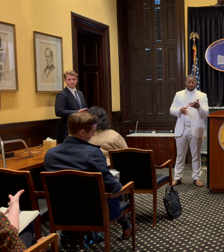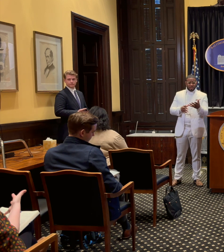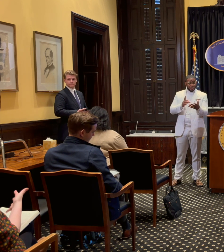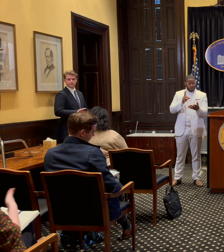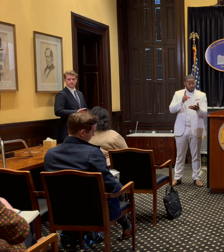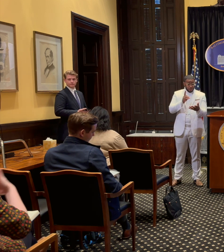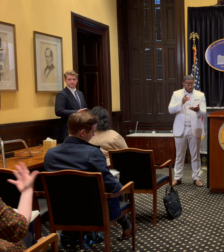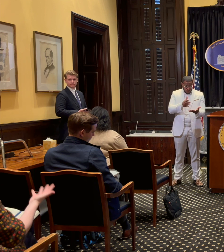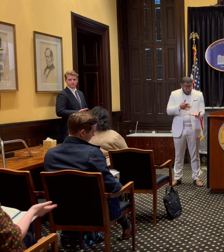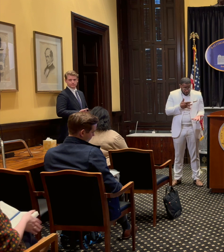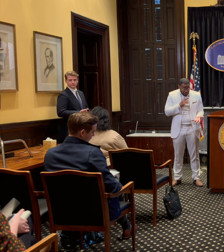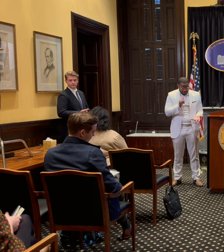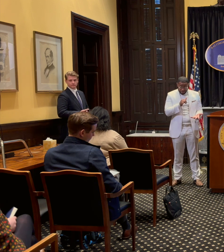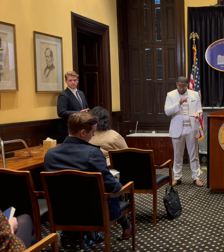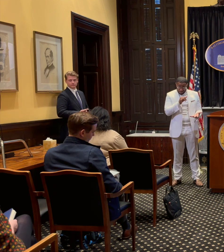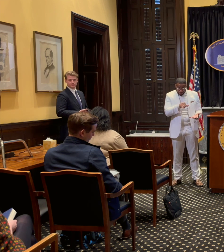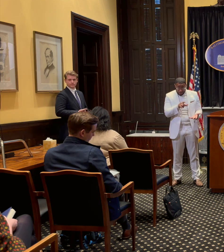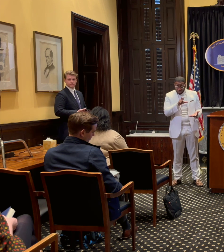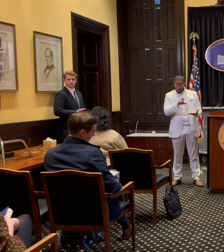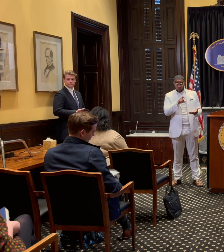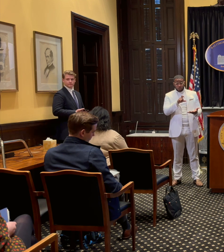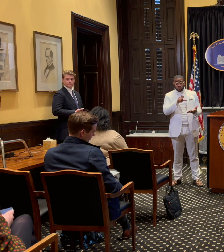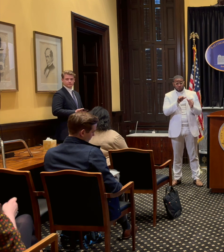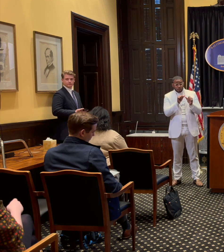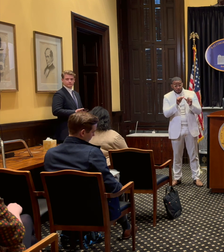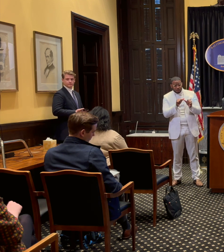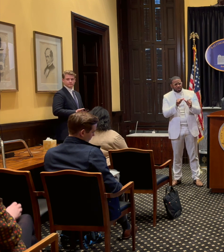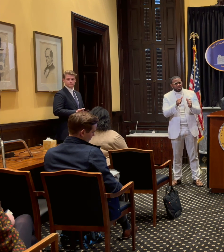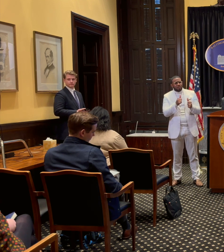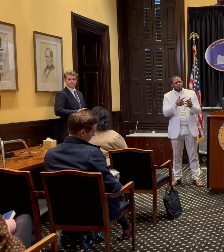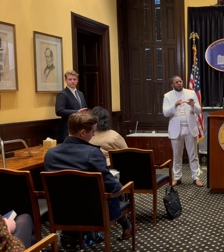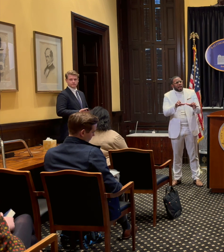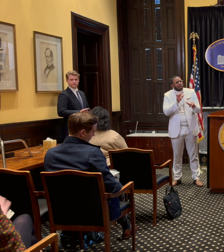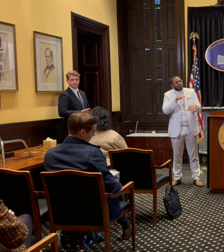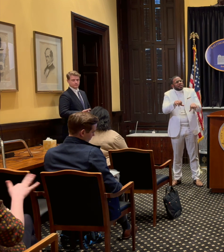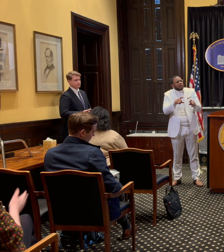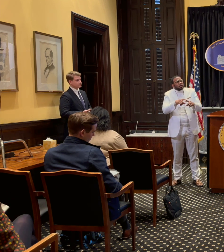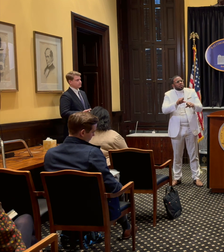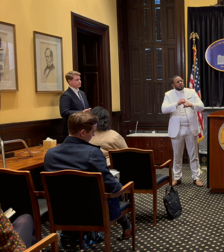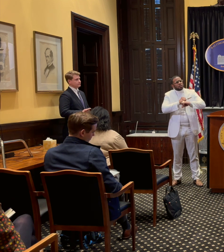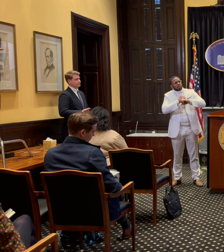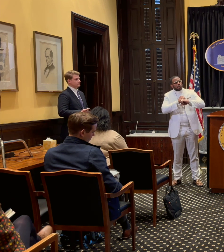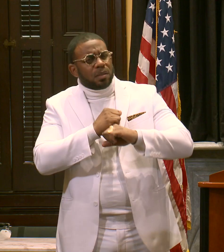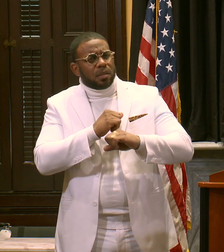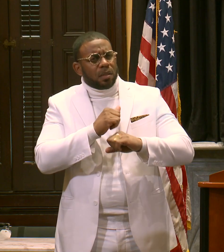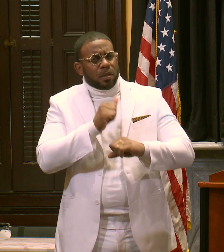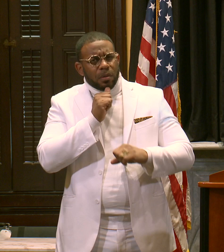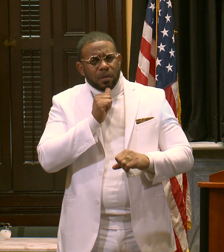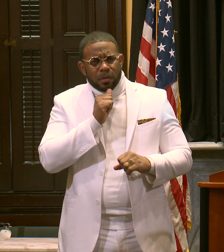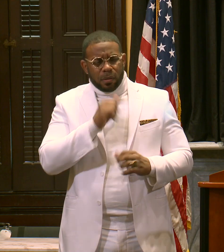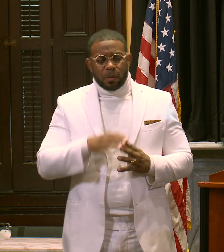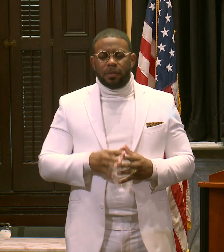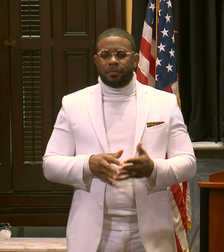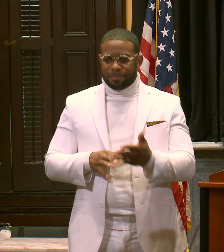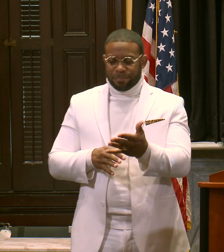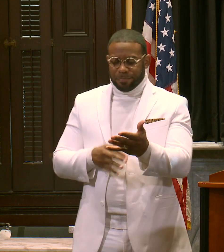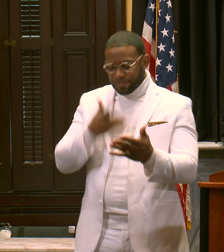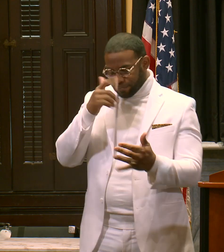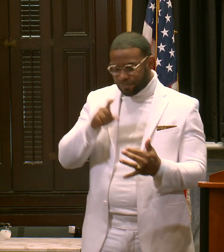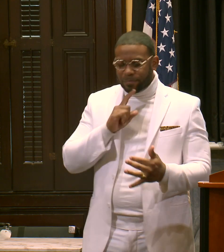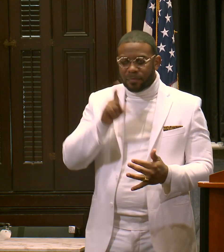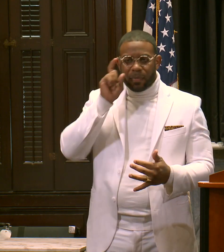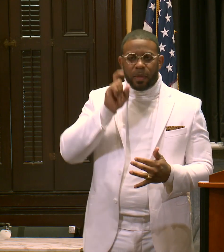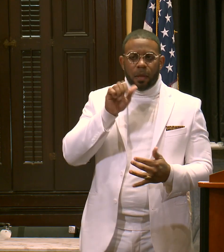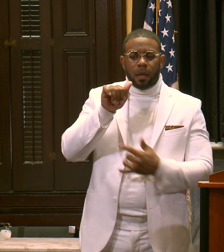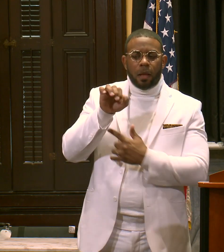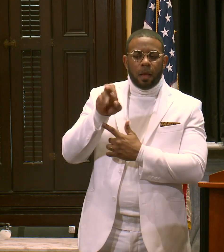do you feel like that should continue, and what actions could be taken to make sure that doesn't happen? Yeah, because this is a